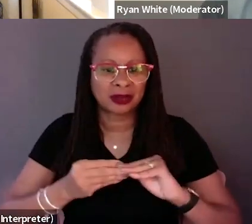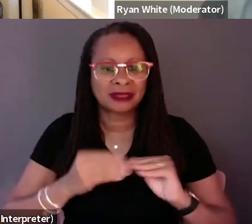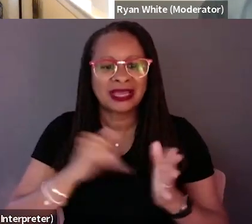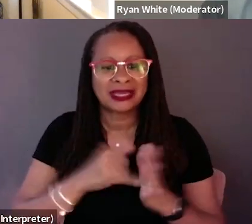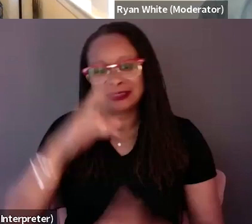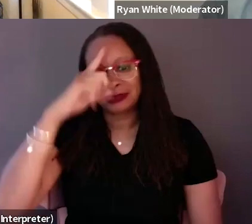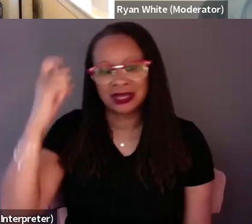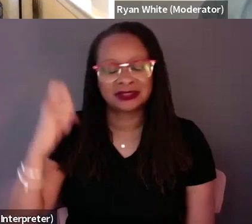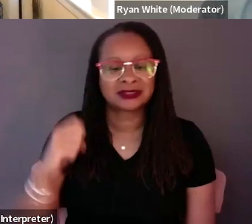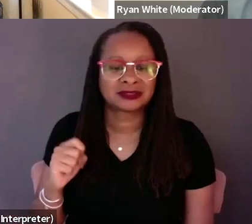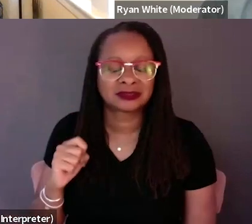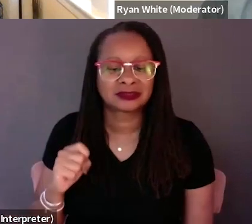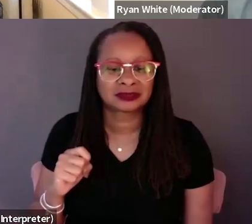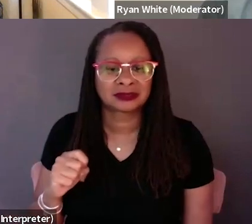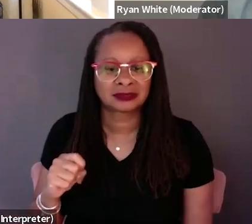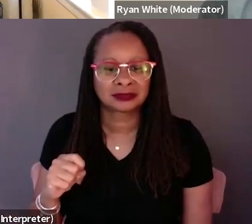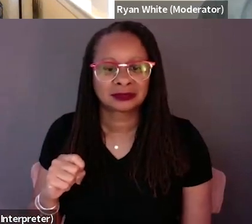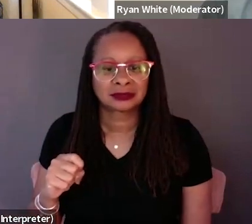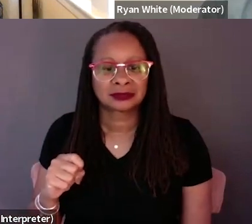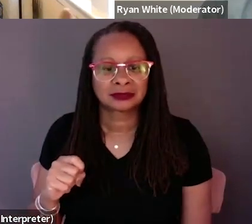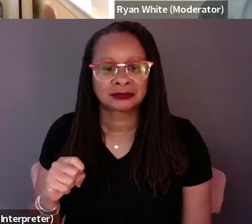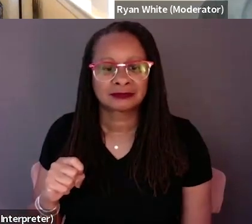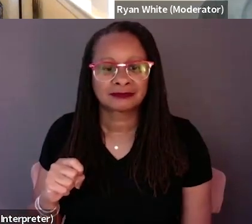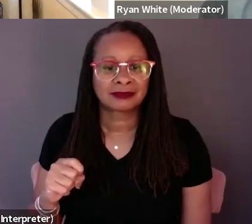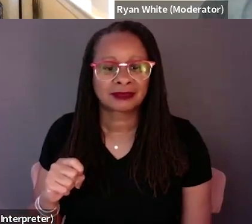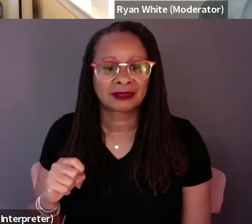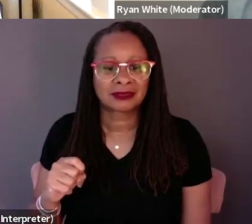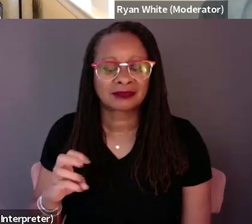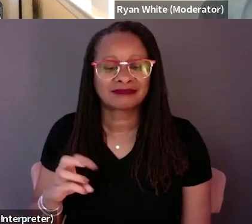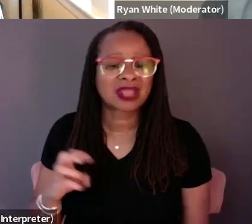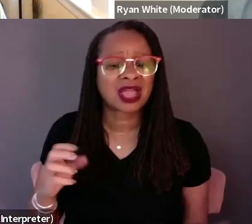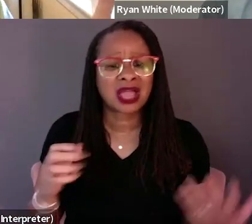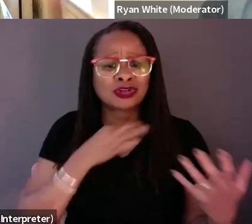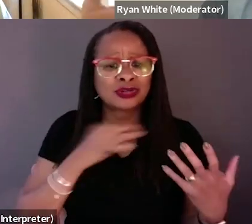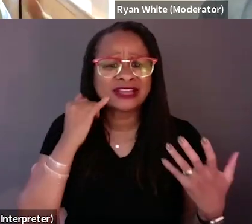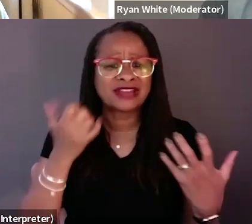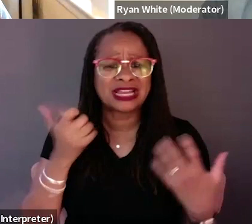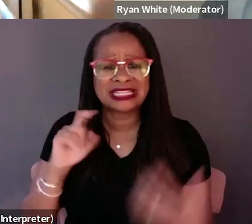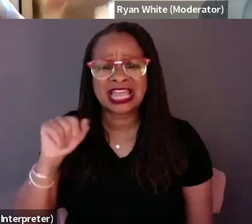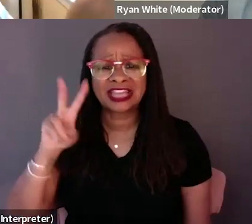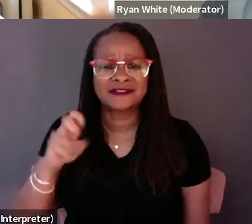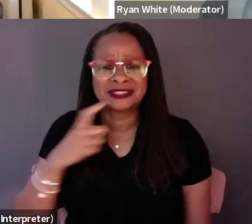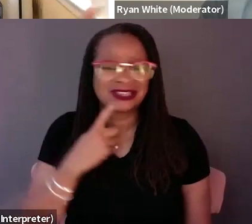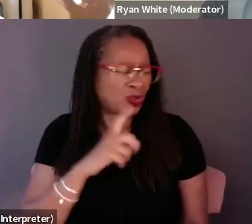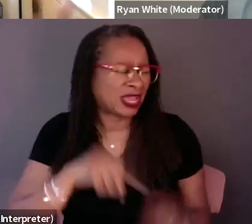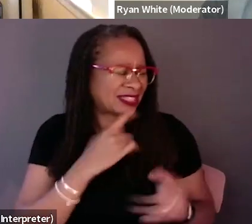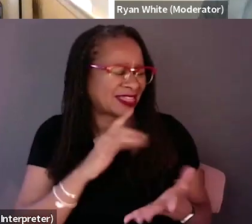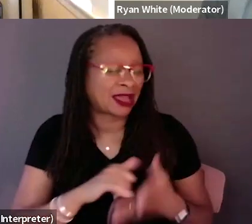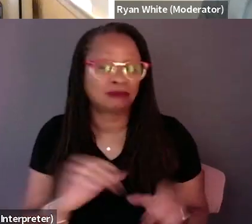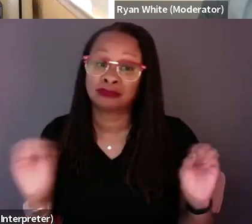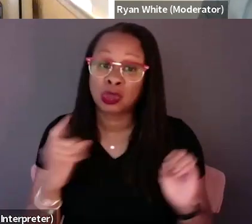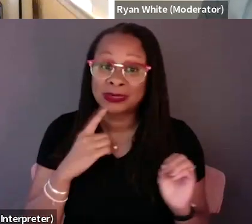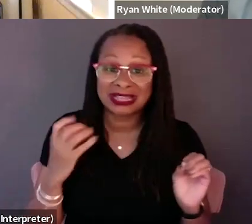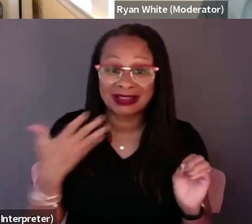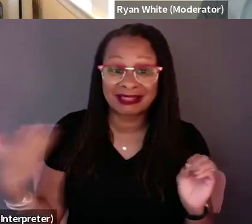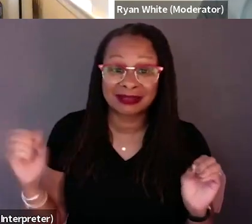numbers, it's because, but like, and I was like, I wonder if anyone's gonna like, or any executive's gonna say, you can't say that.